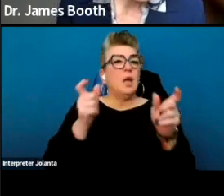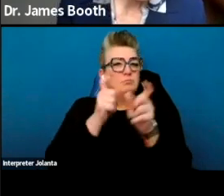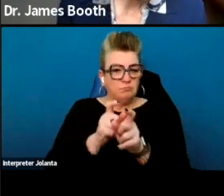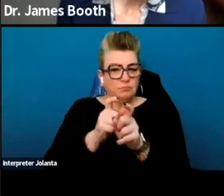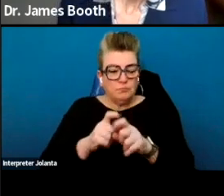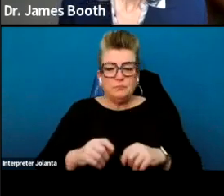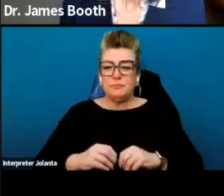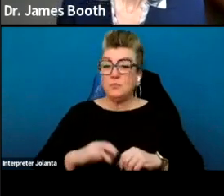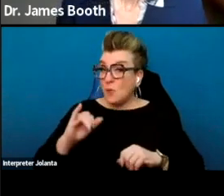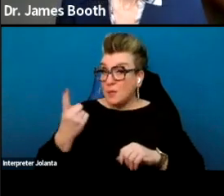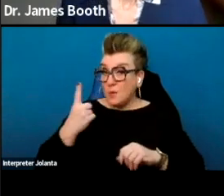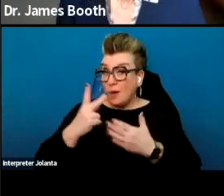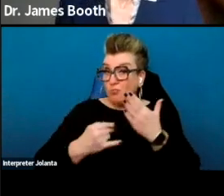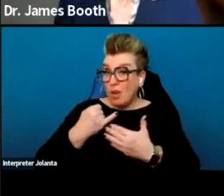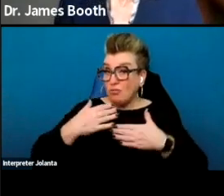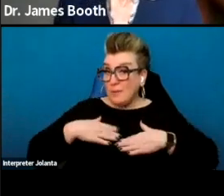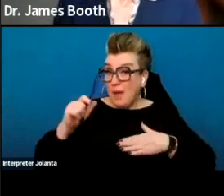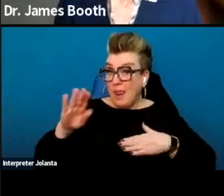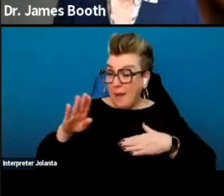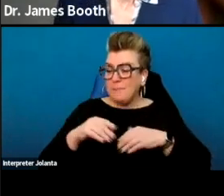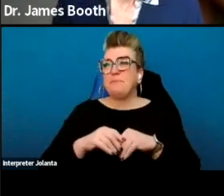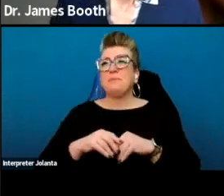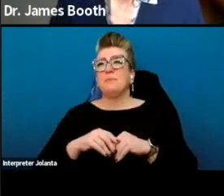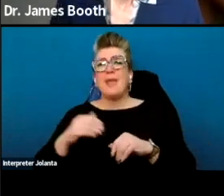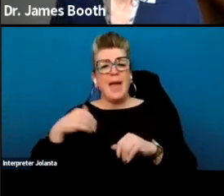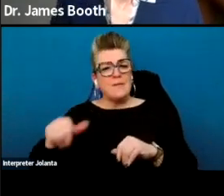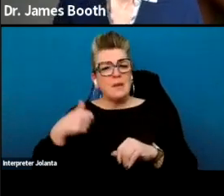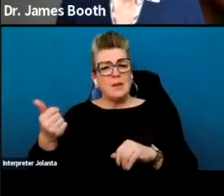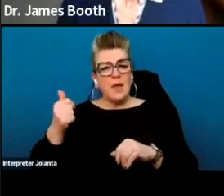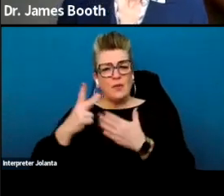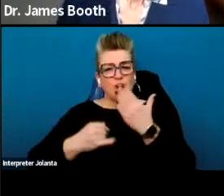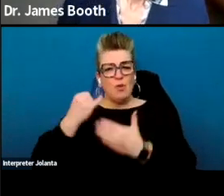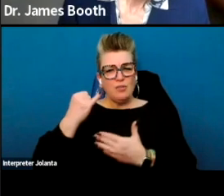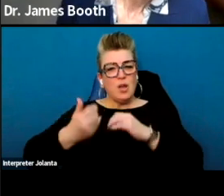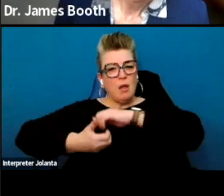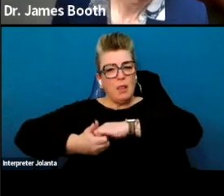in my lab. I also have a collaborative project with folks at